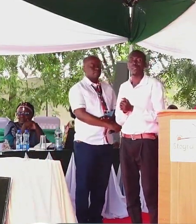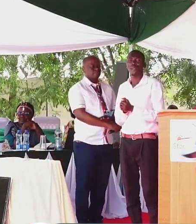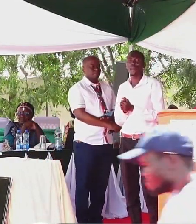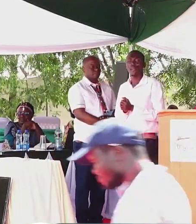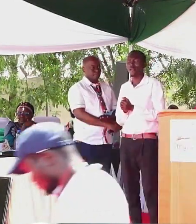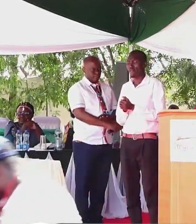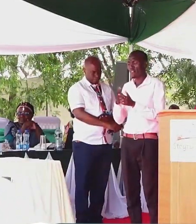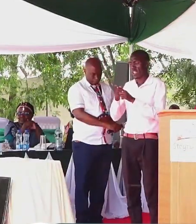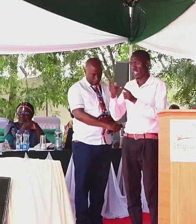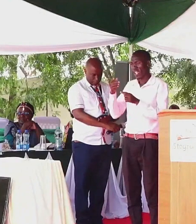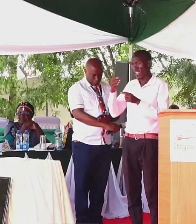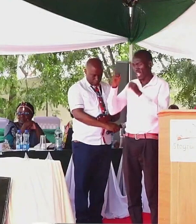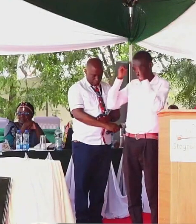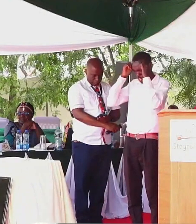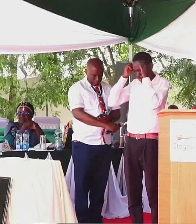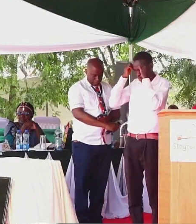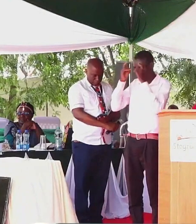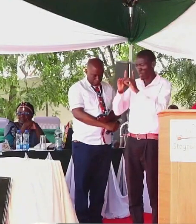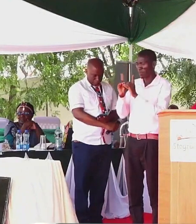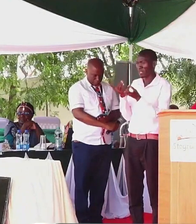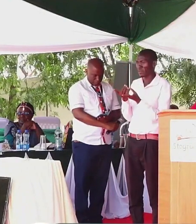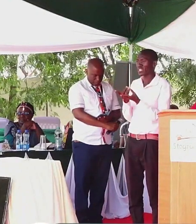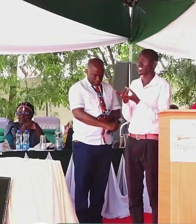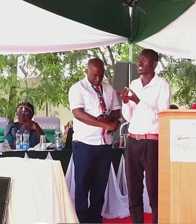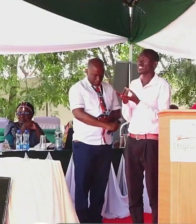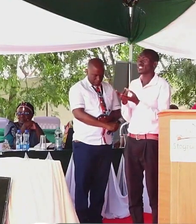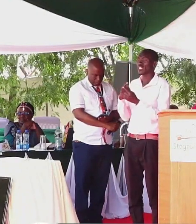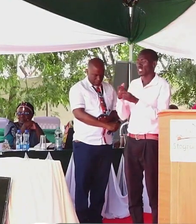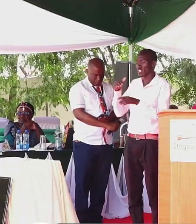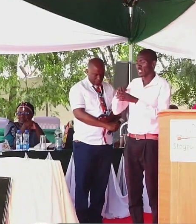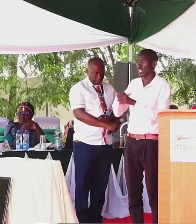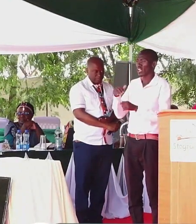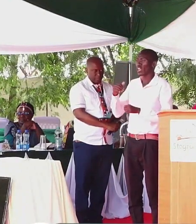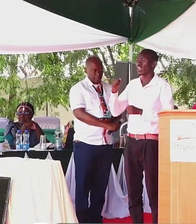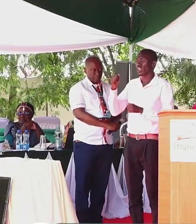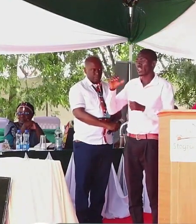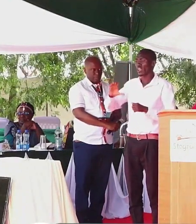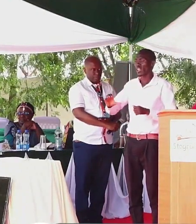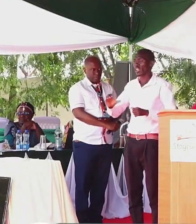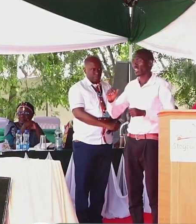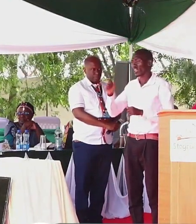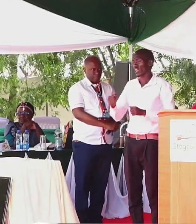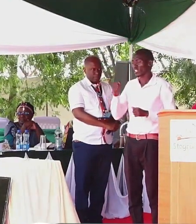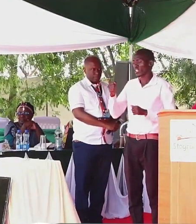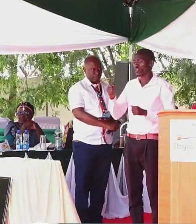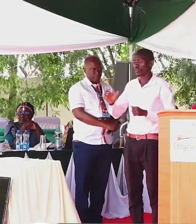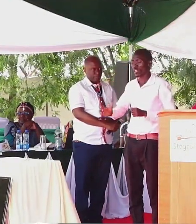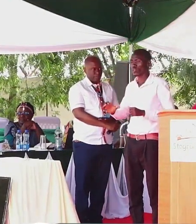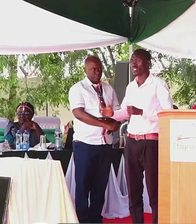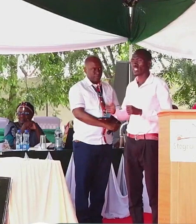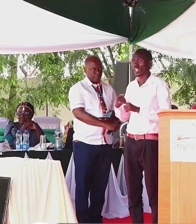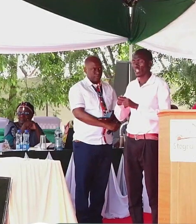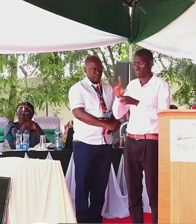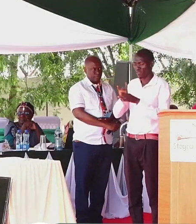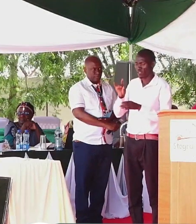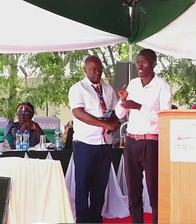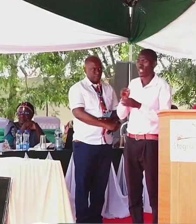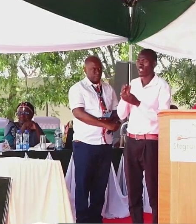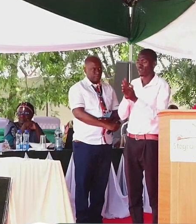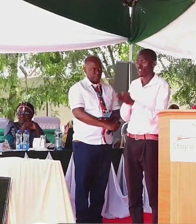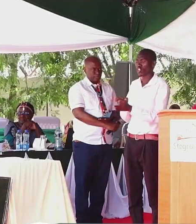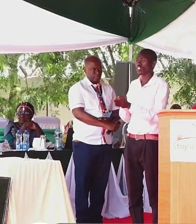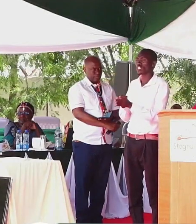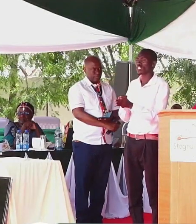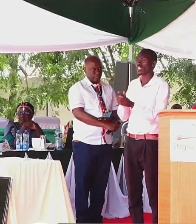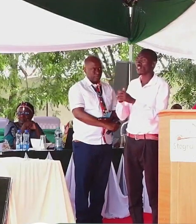The education department in Kajiado County has been funded as follows. We have